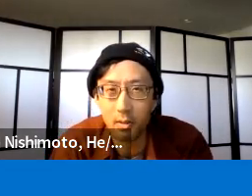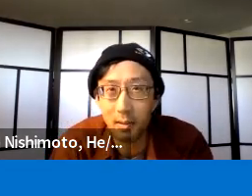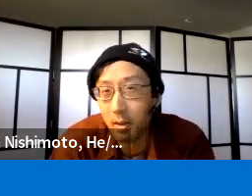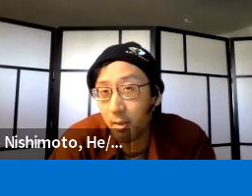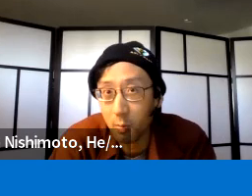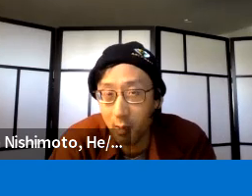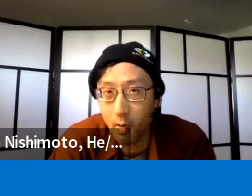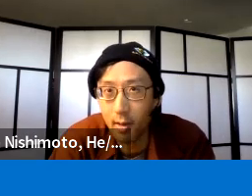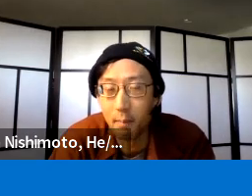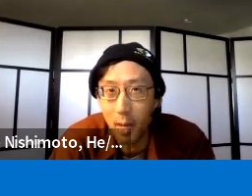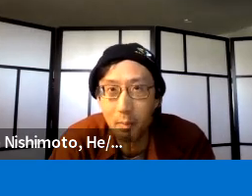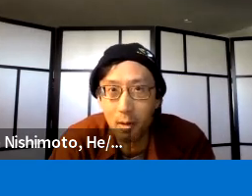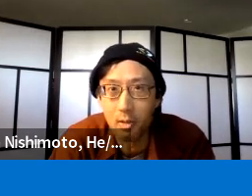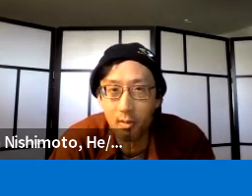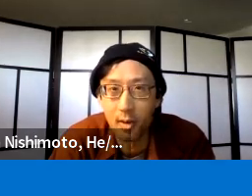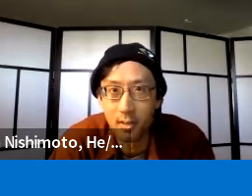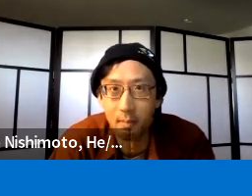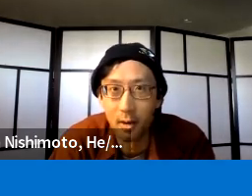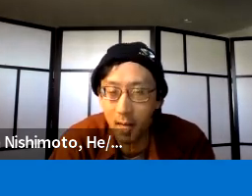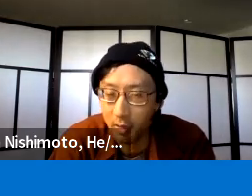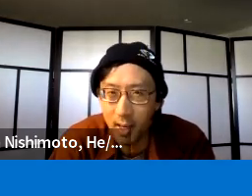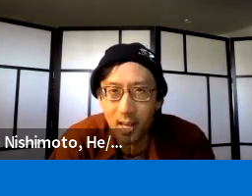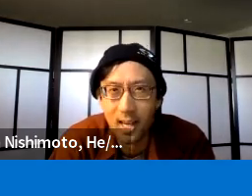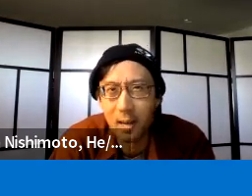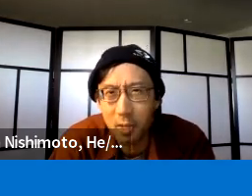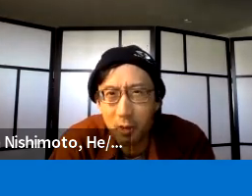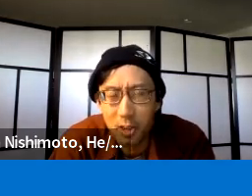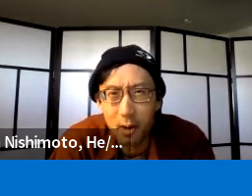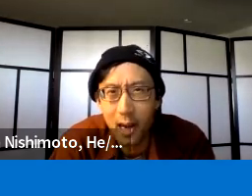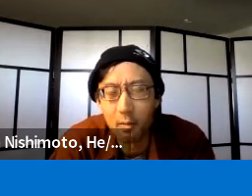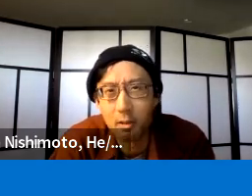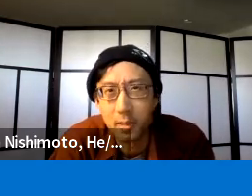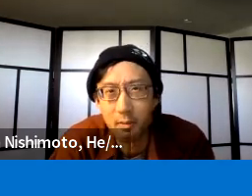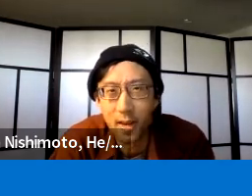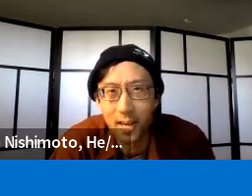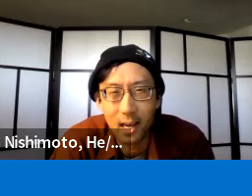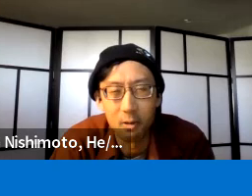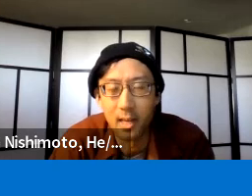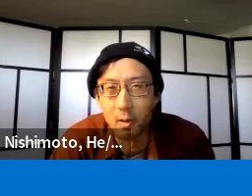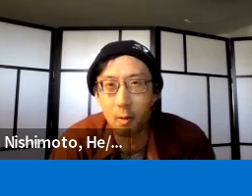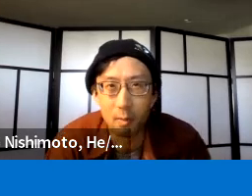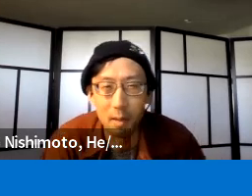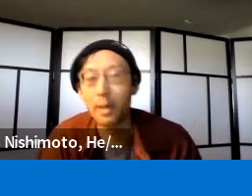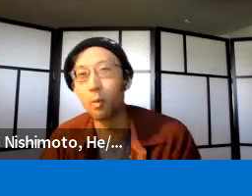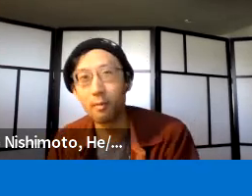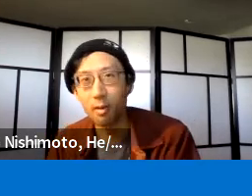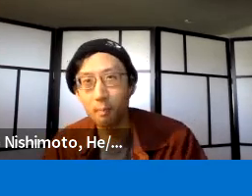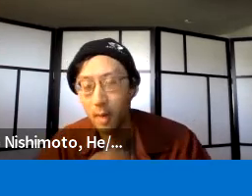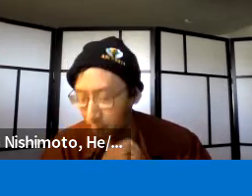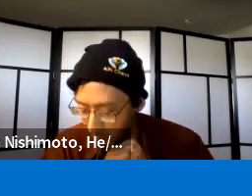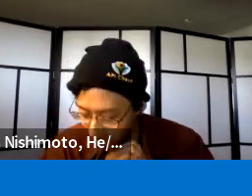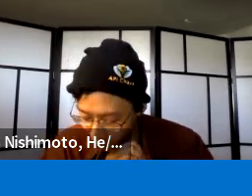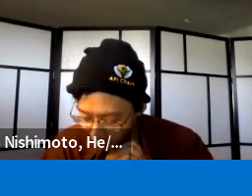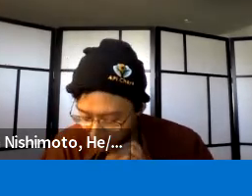of calls that through 911 that might be better served as a mental health thing. I'm curious about how that was being defined. How did they know that would have been a better one